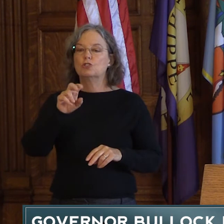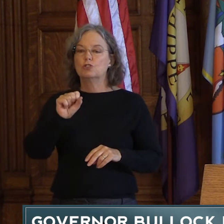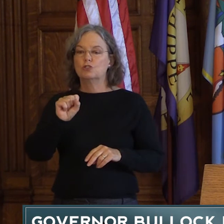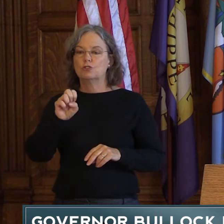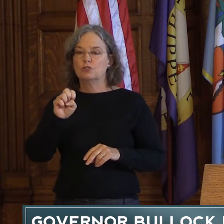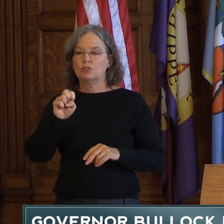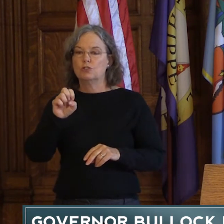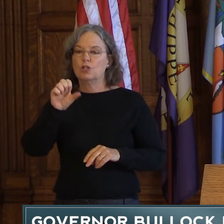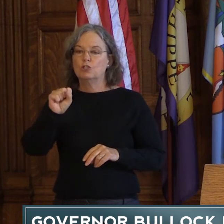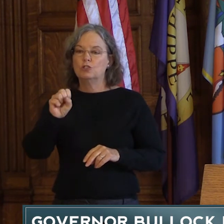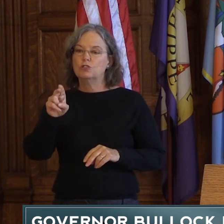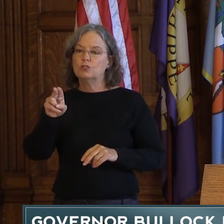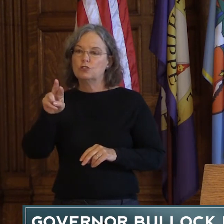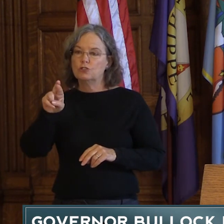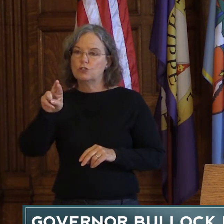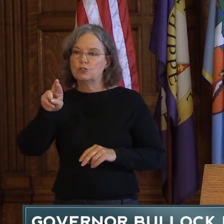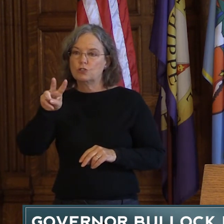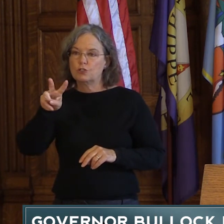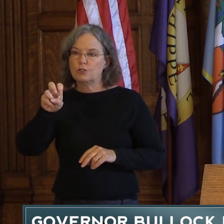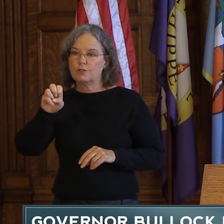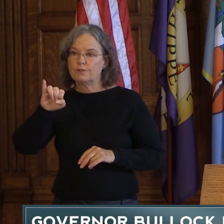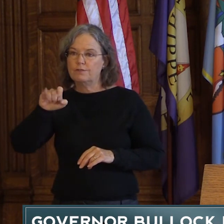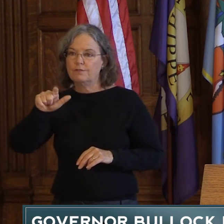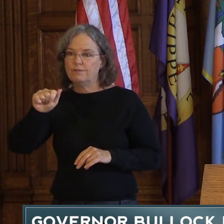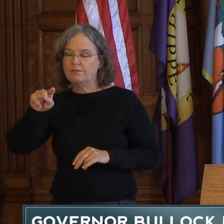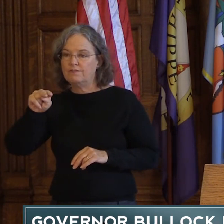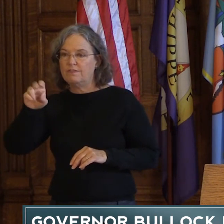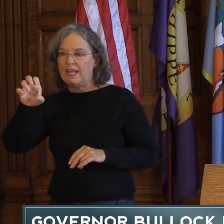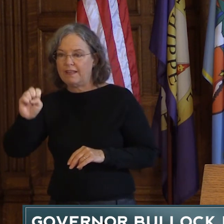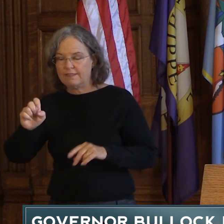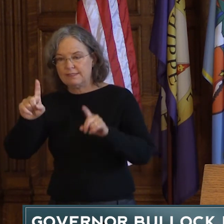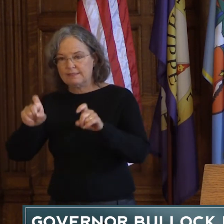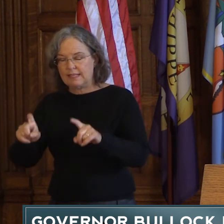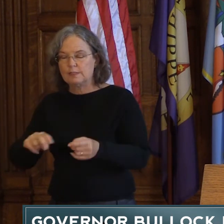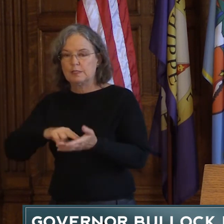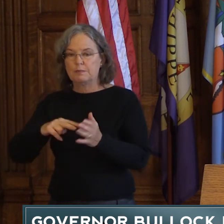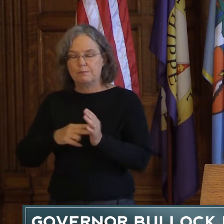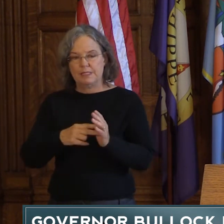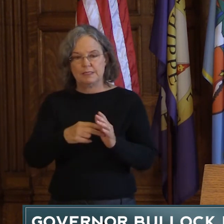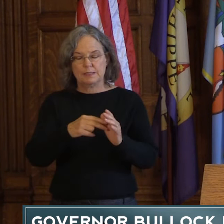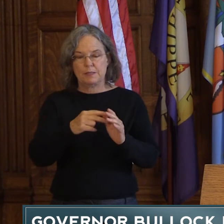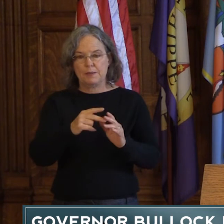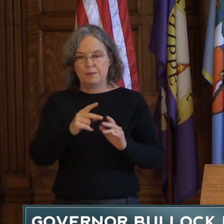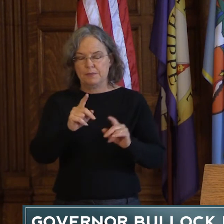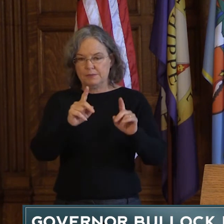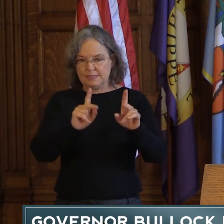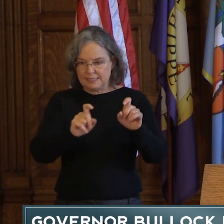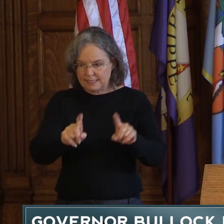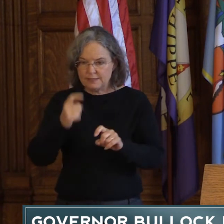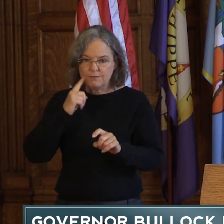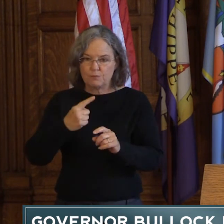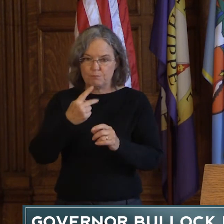your question, both testing of symptomatic and asymptomatic. I'm hoping to see some of that